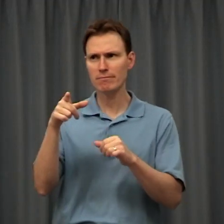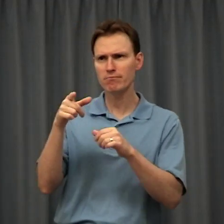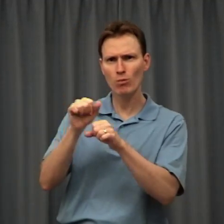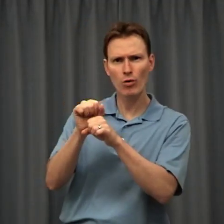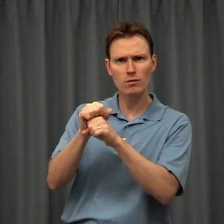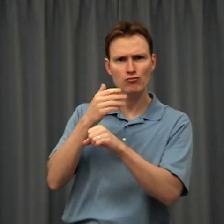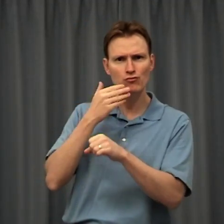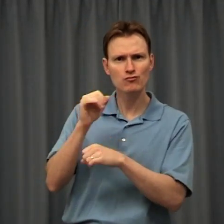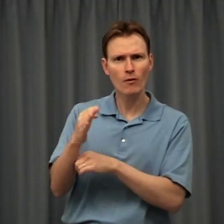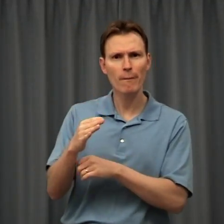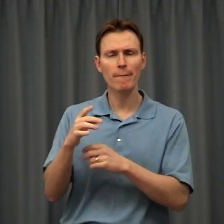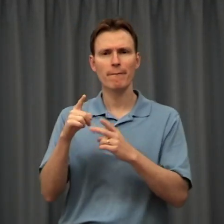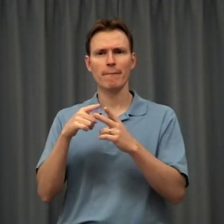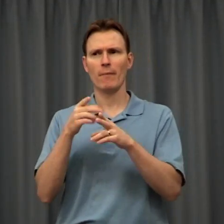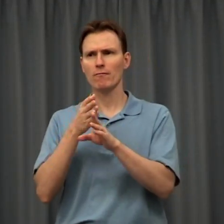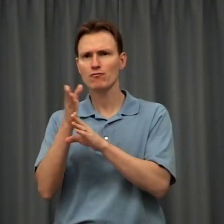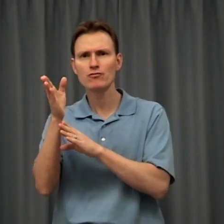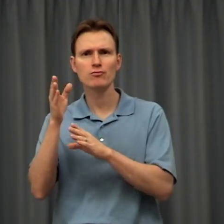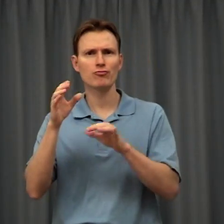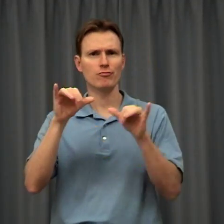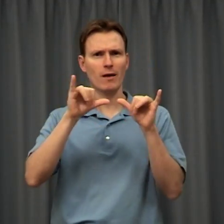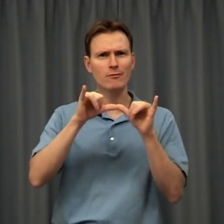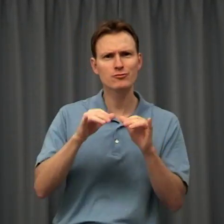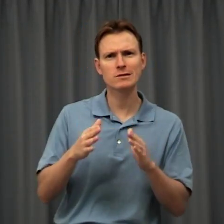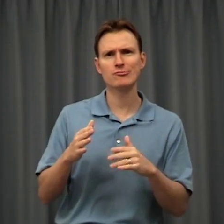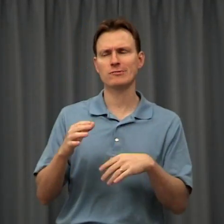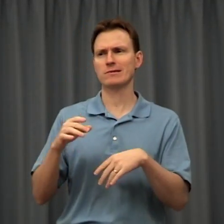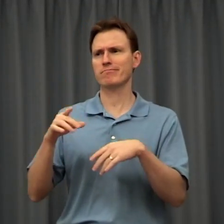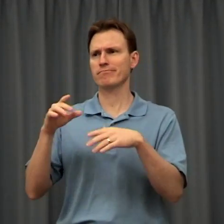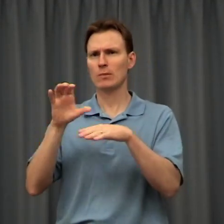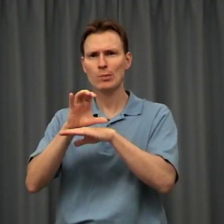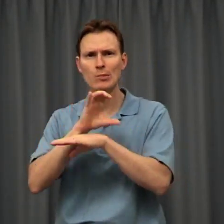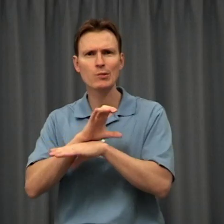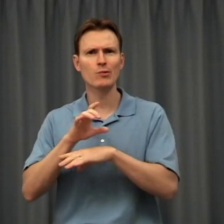that I could get a good job and in a career like engineering or computers.